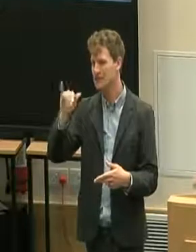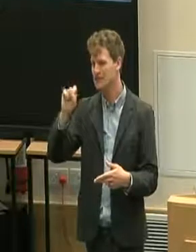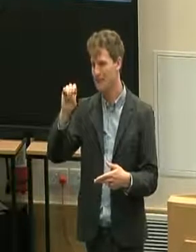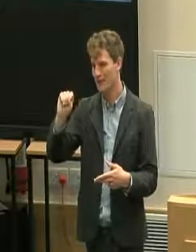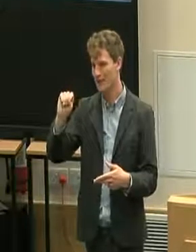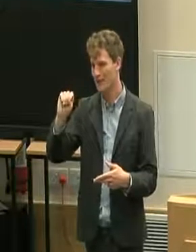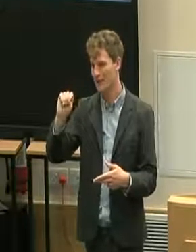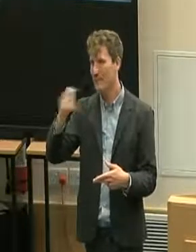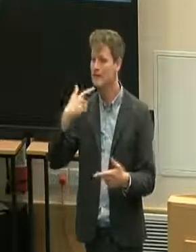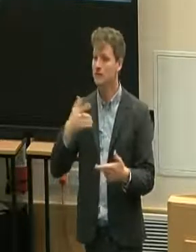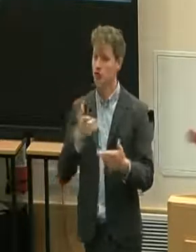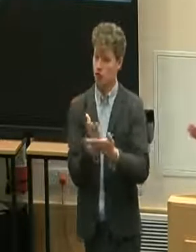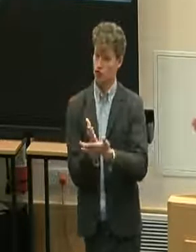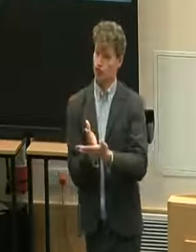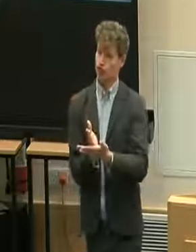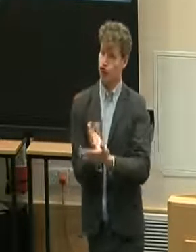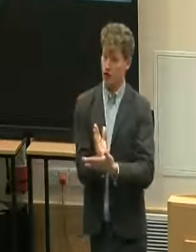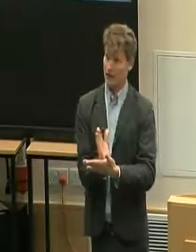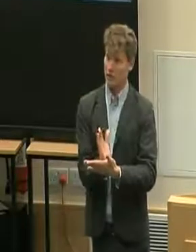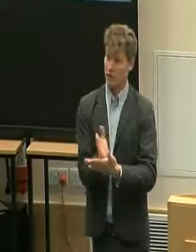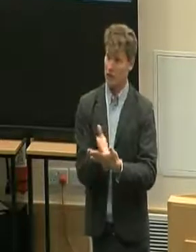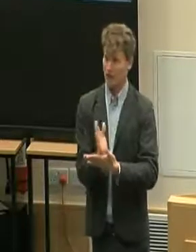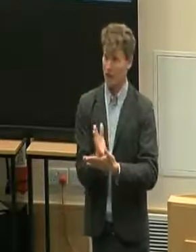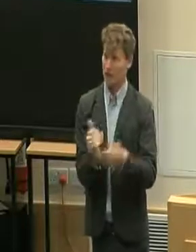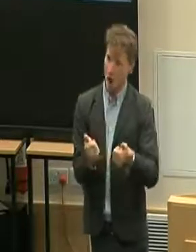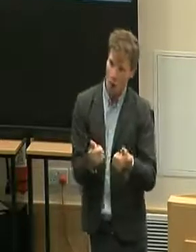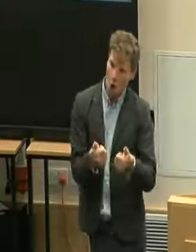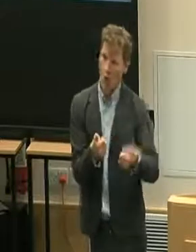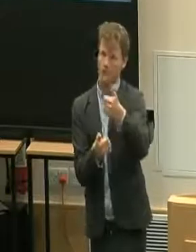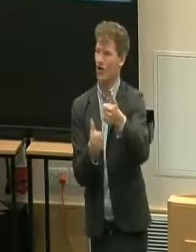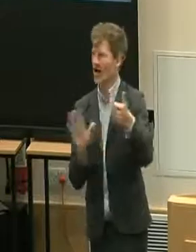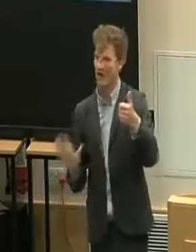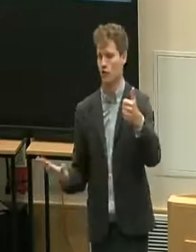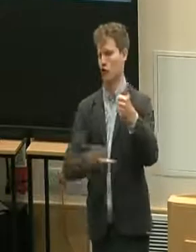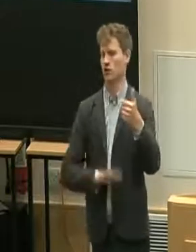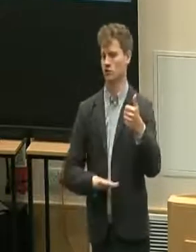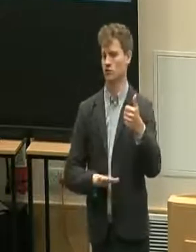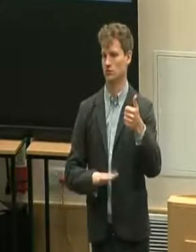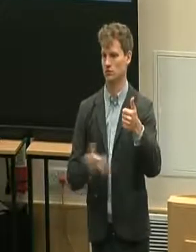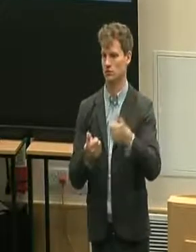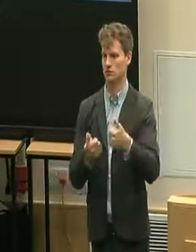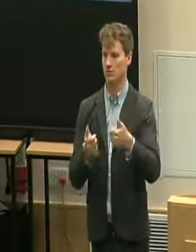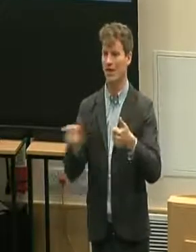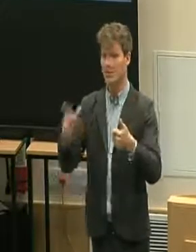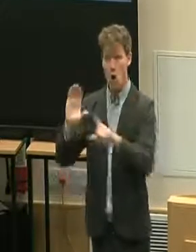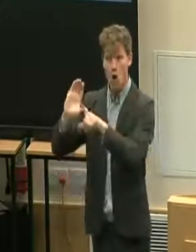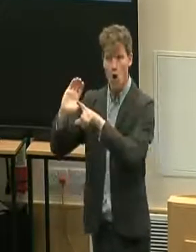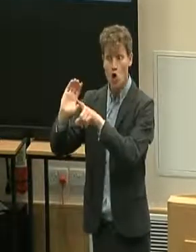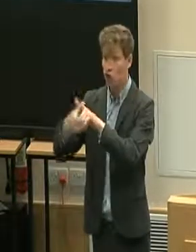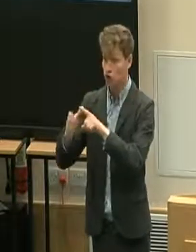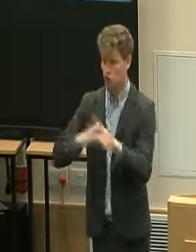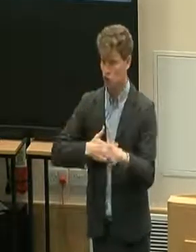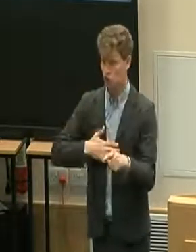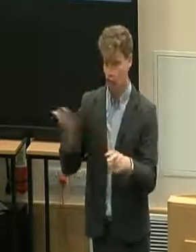than anything else. I don't even want to listen to you. Change your culture, bingo.